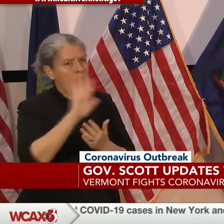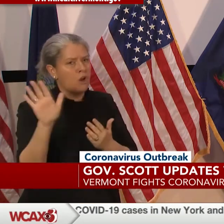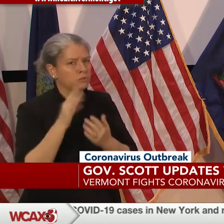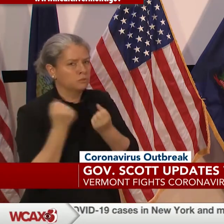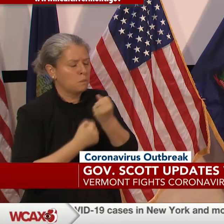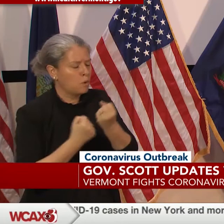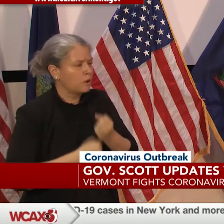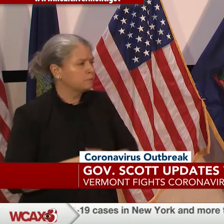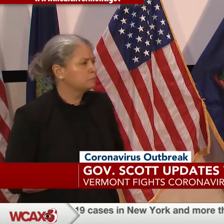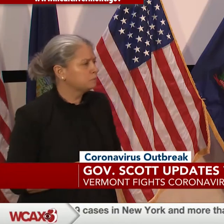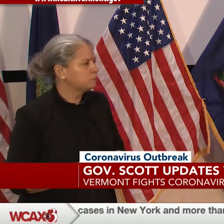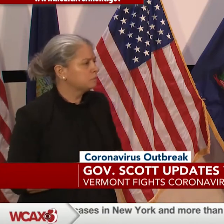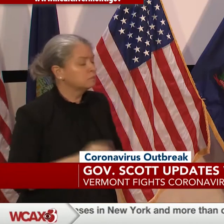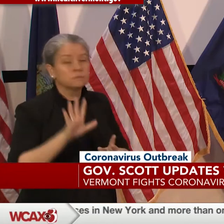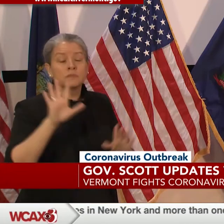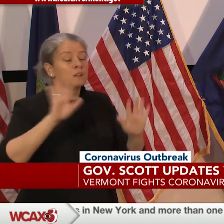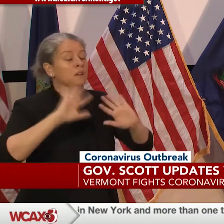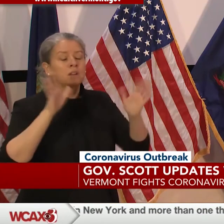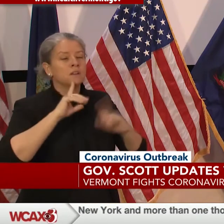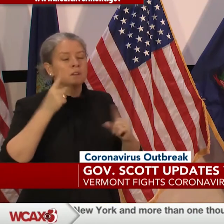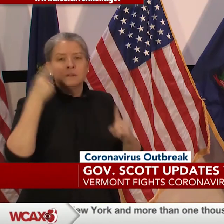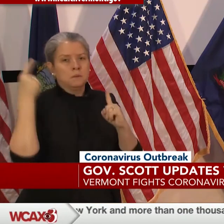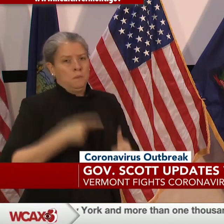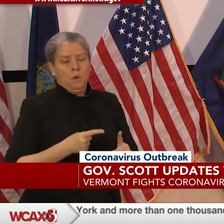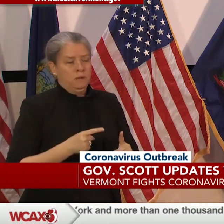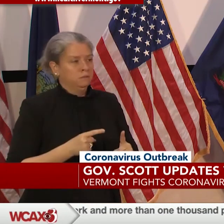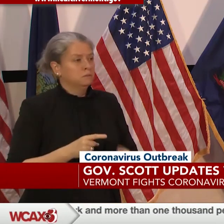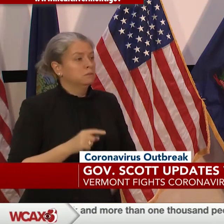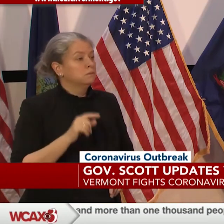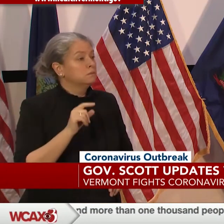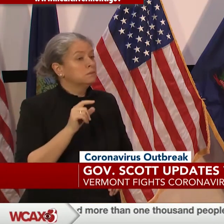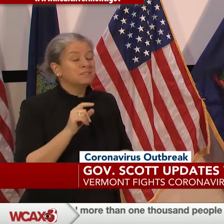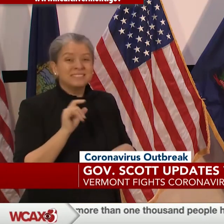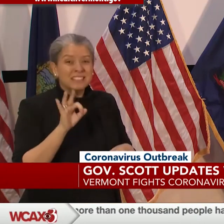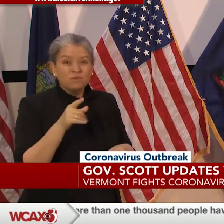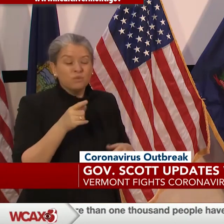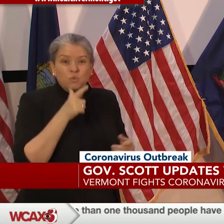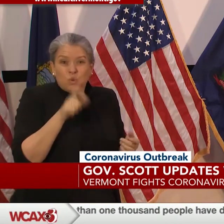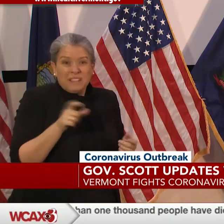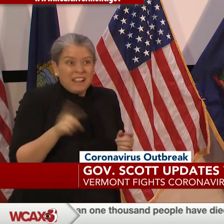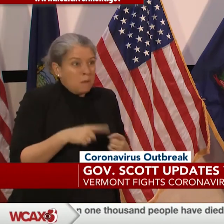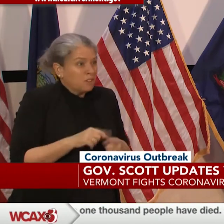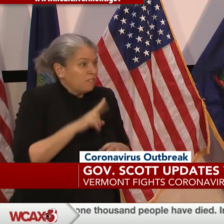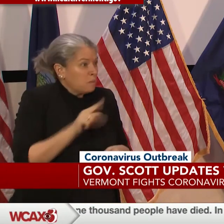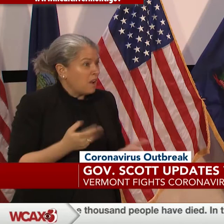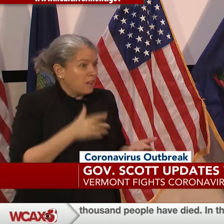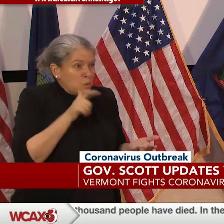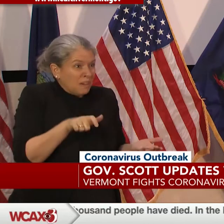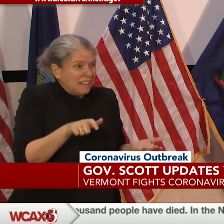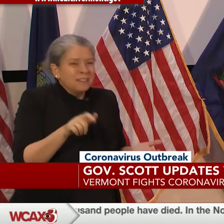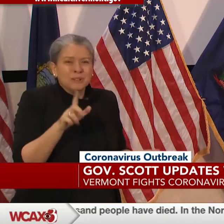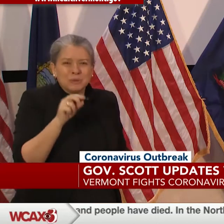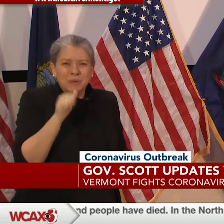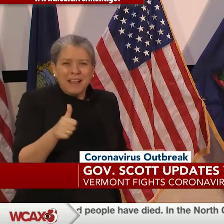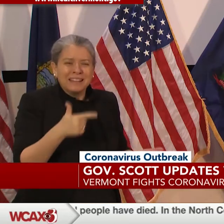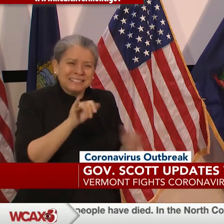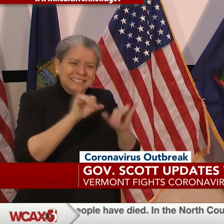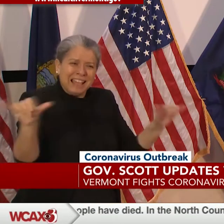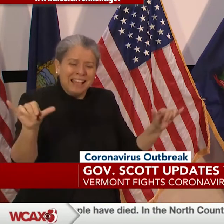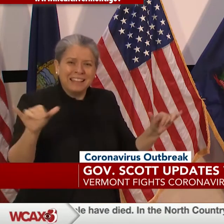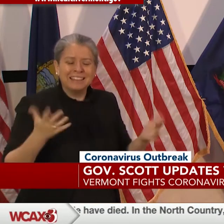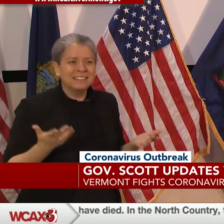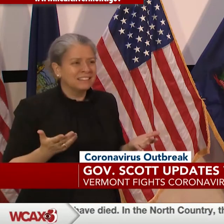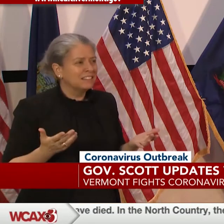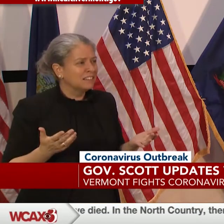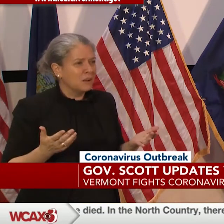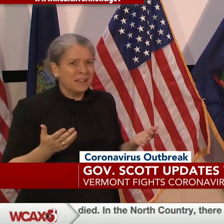Here's what I want everyone to understand. If you don't need to come to Vermont, please don't.